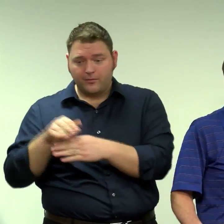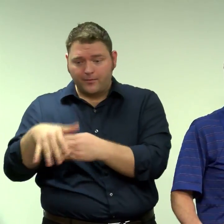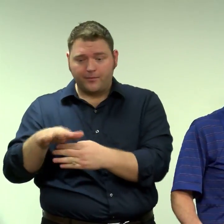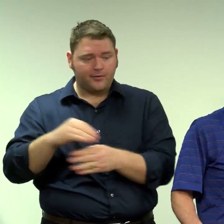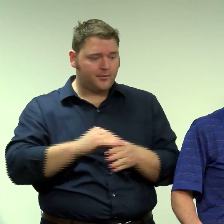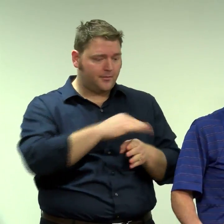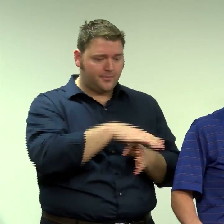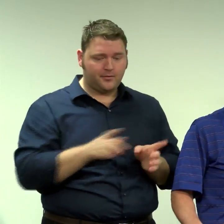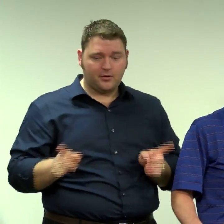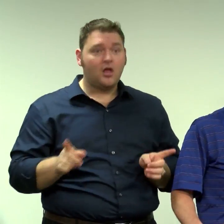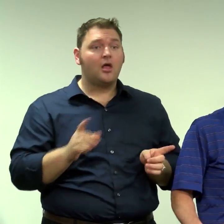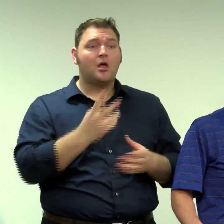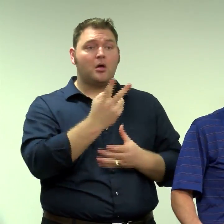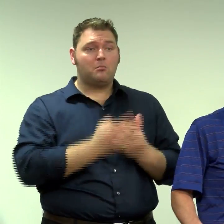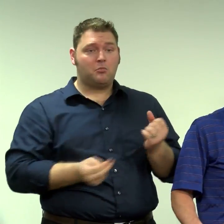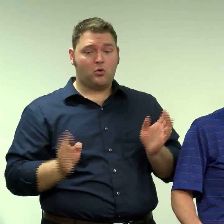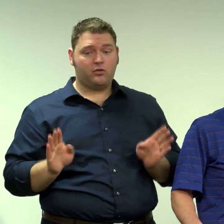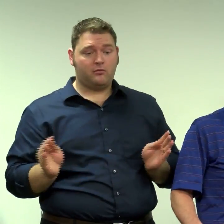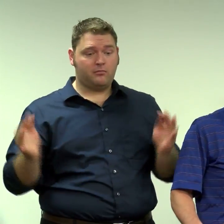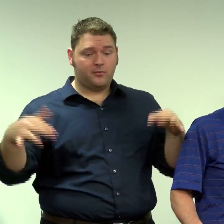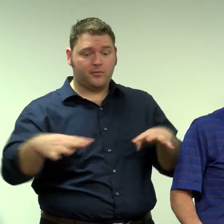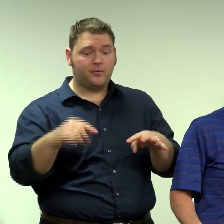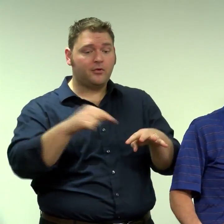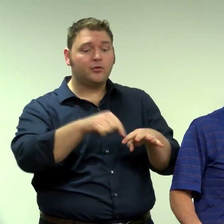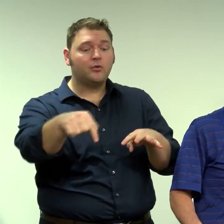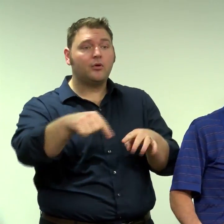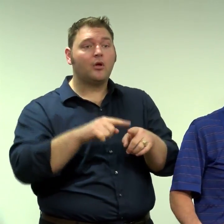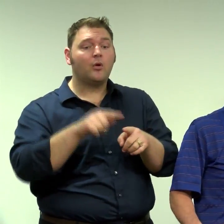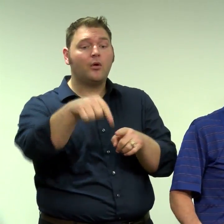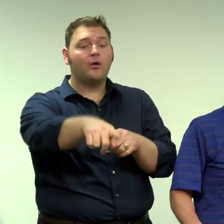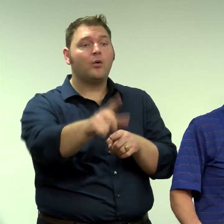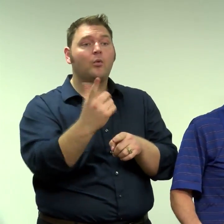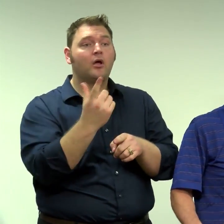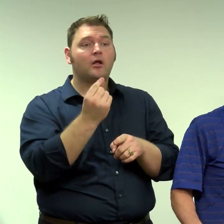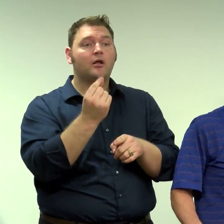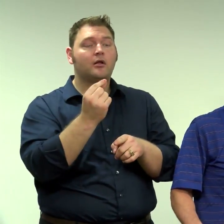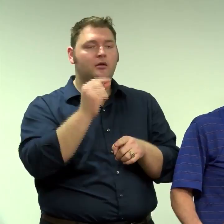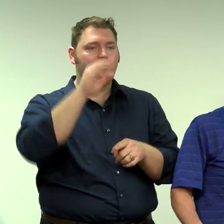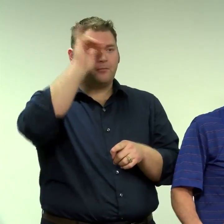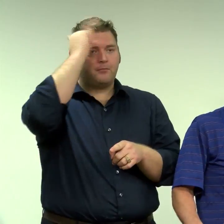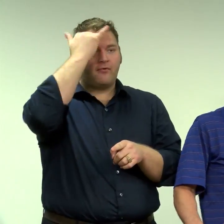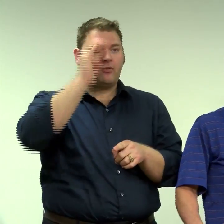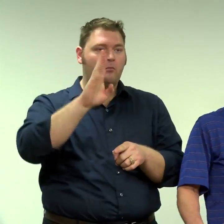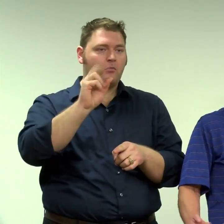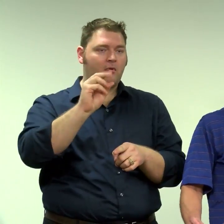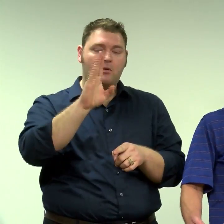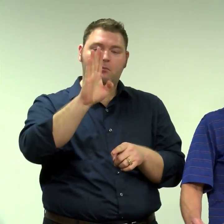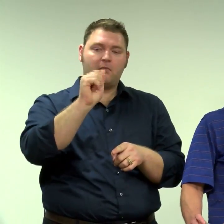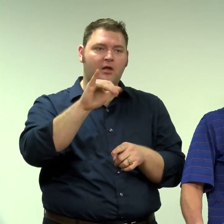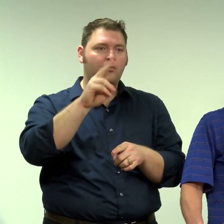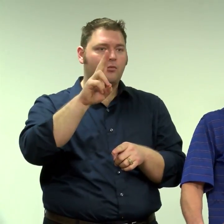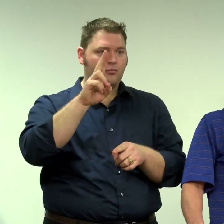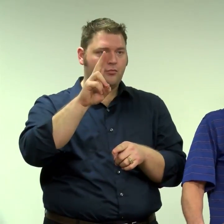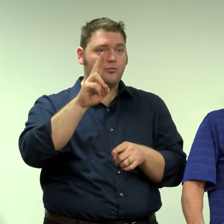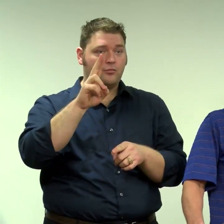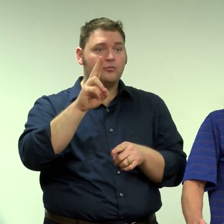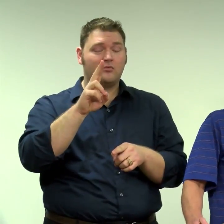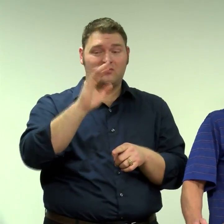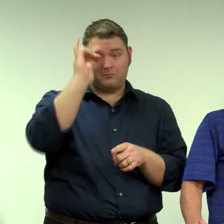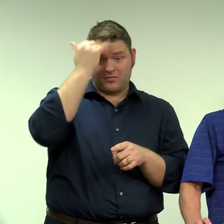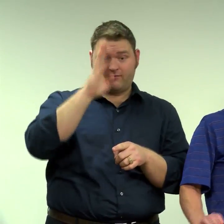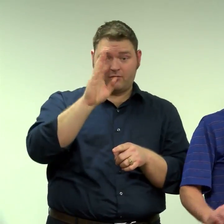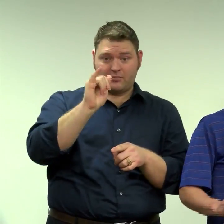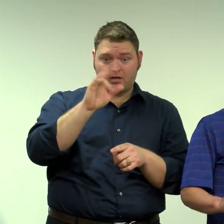into Buffalo Bayou. And what flood control has said to us is if you're looking at a floodplain map of Buffalo